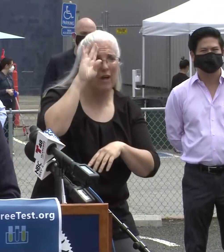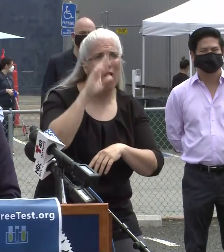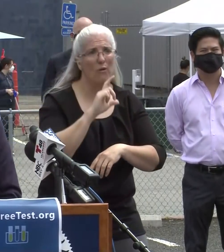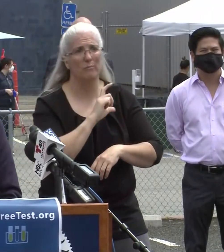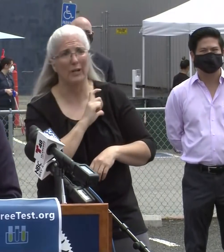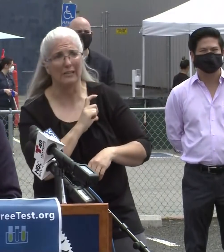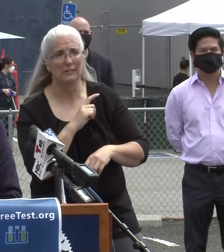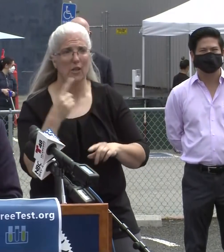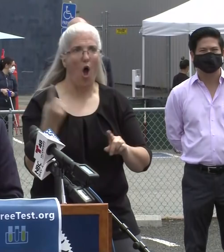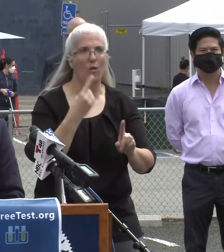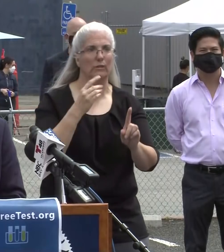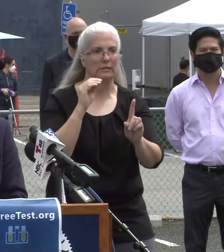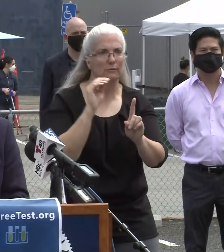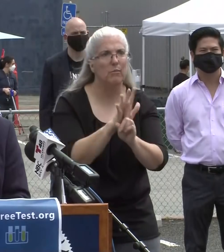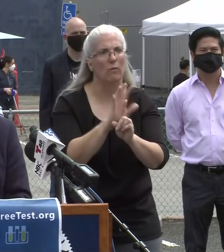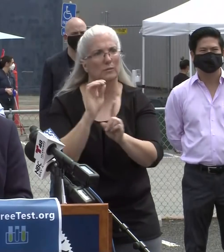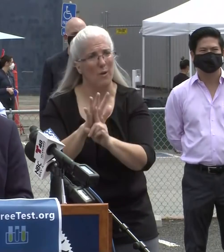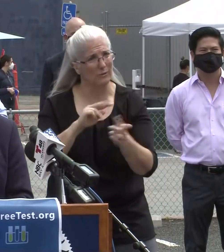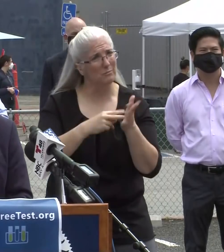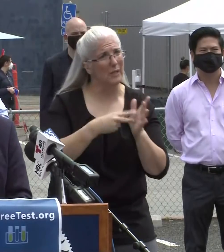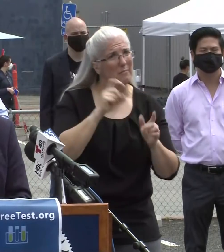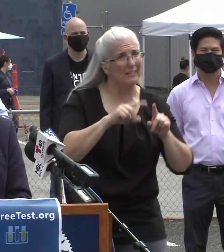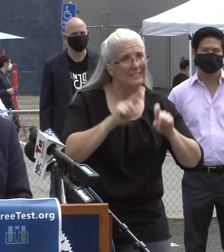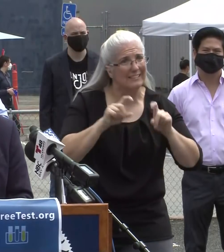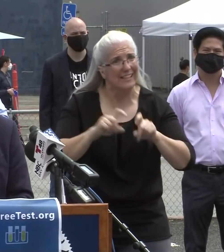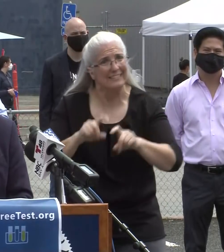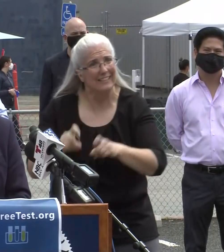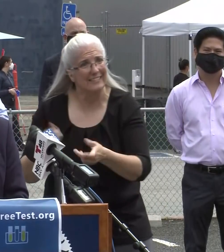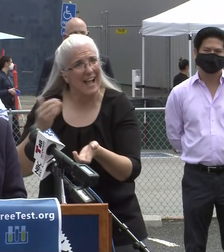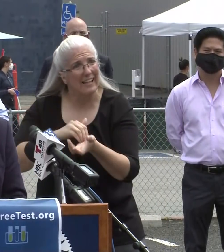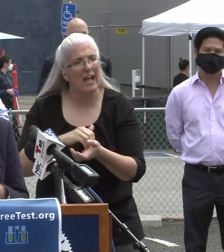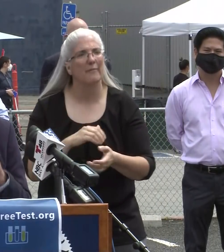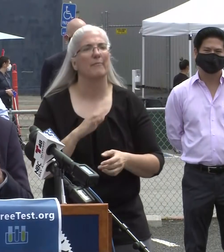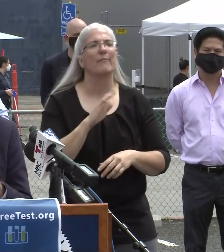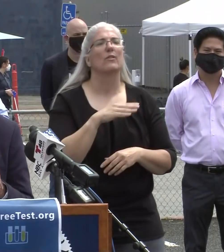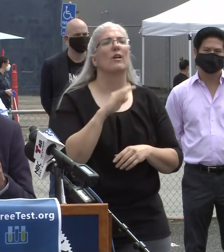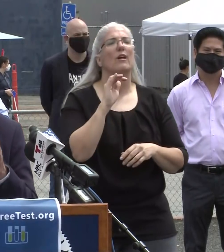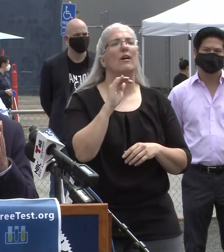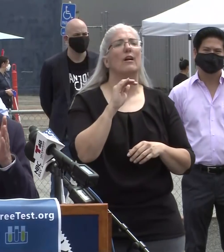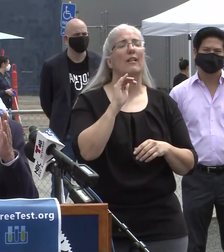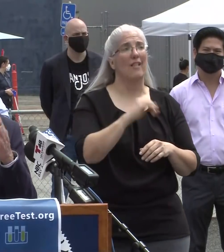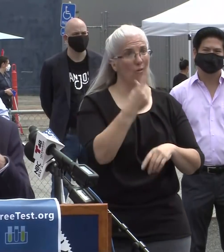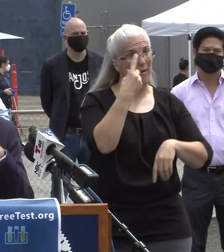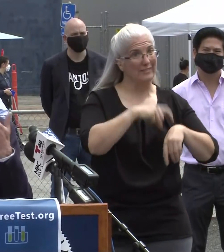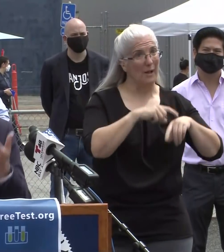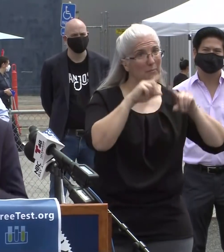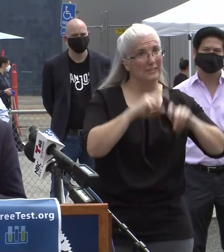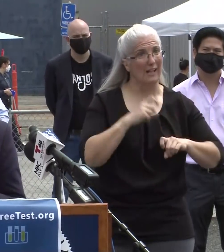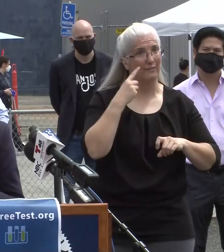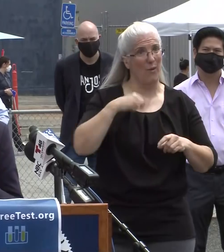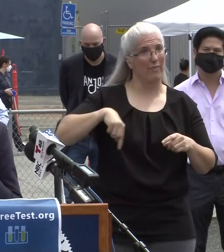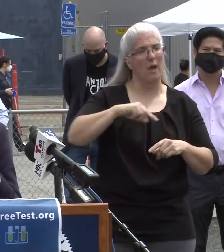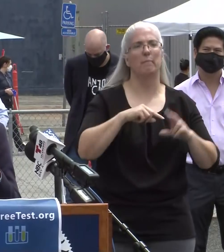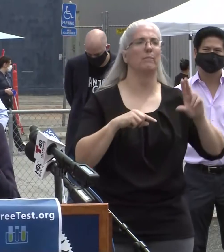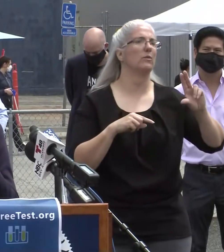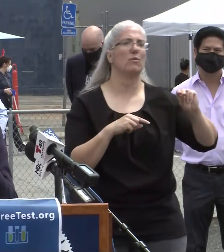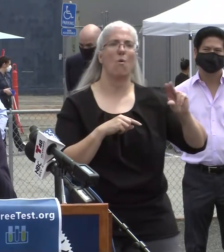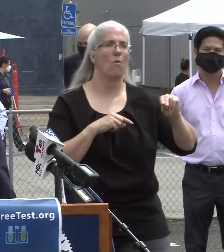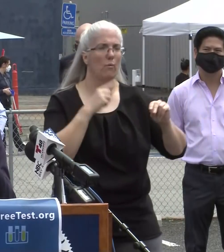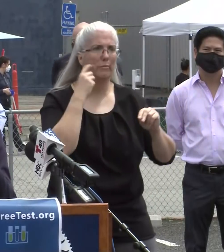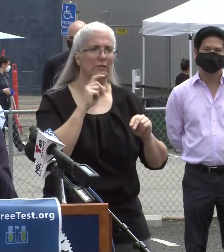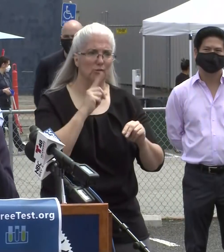So the question was, again, frontline workers, how do we do it as a one-time shot? Good question, because no, they're constantly working. So we